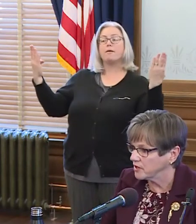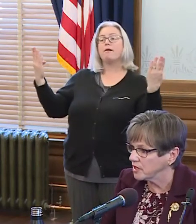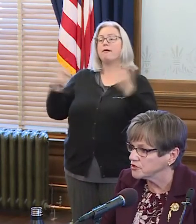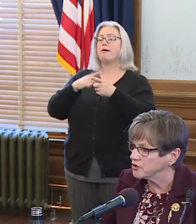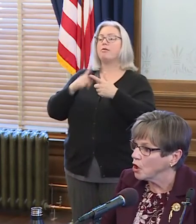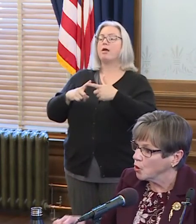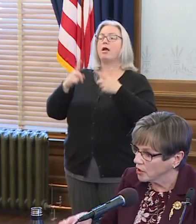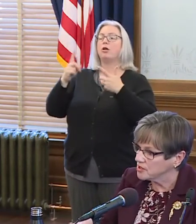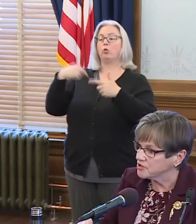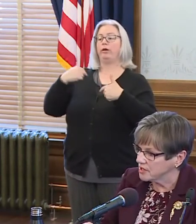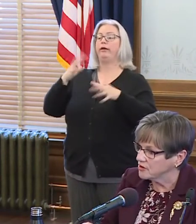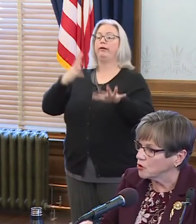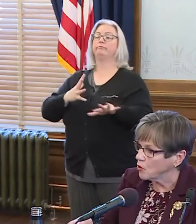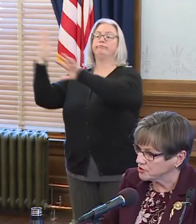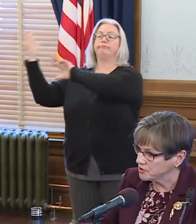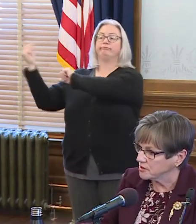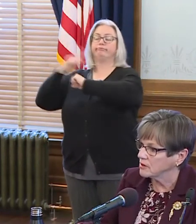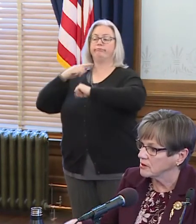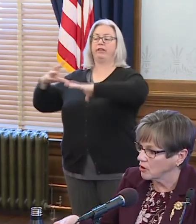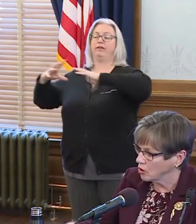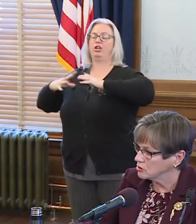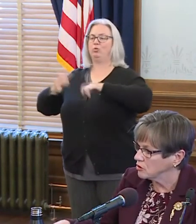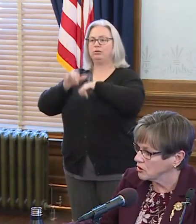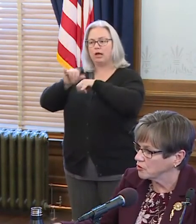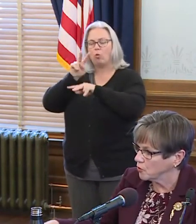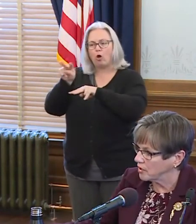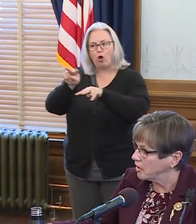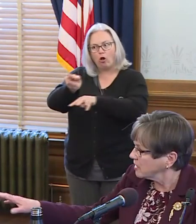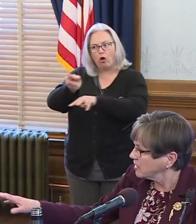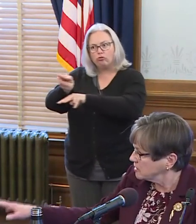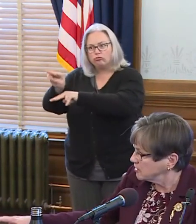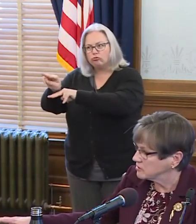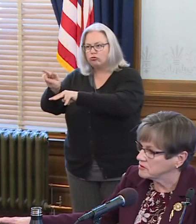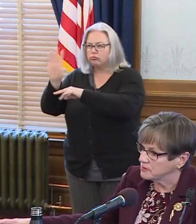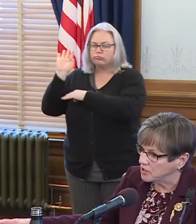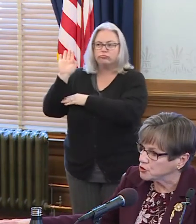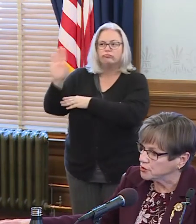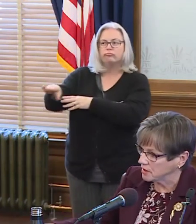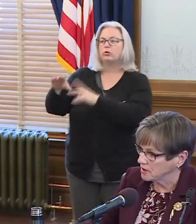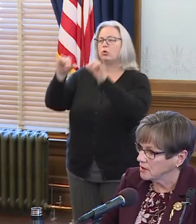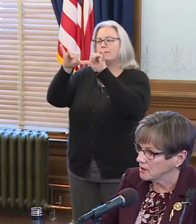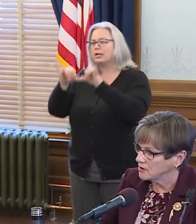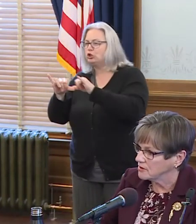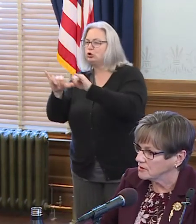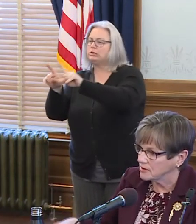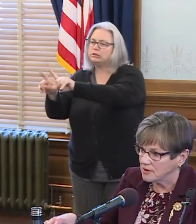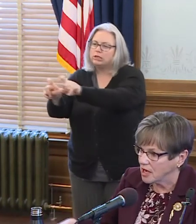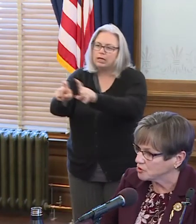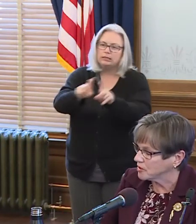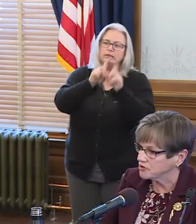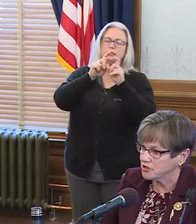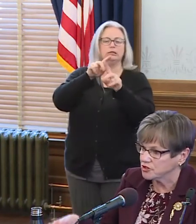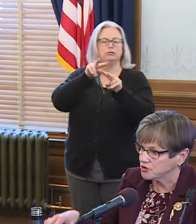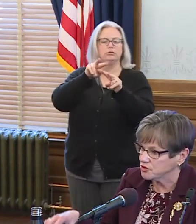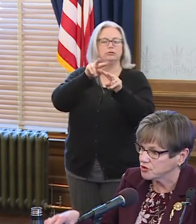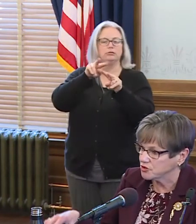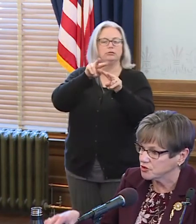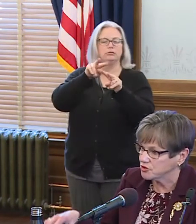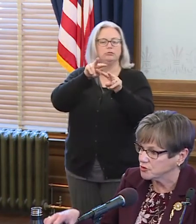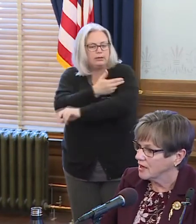on vacation. We're going to stay there watching all along the way, measuring the